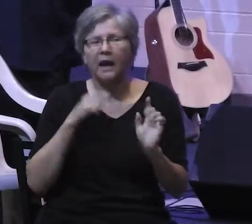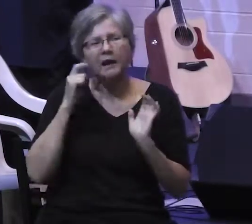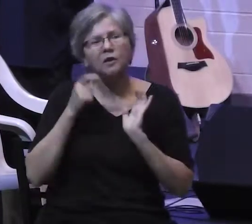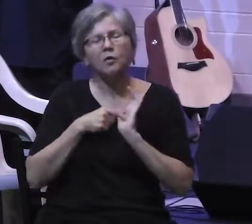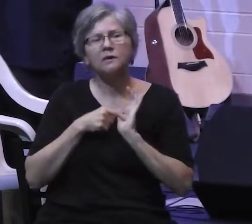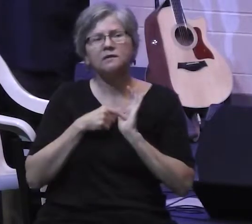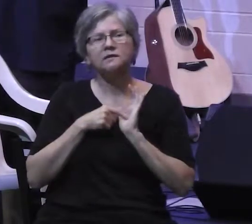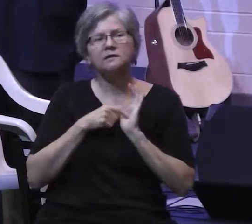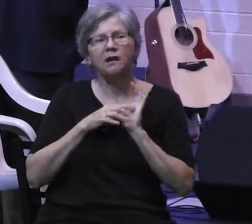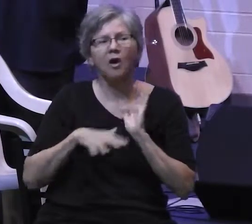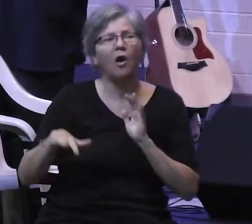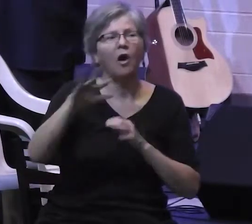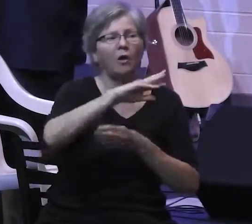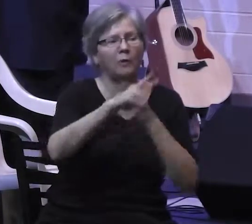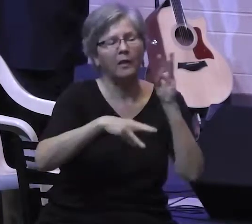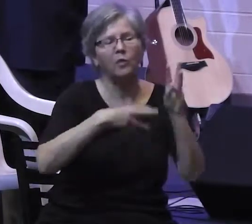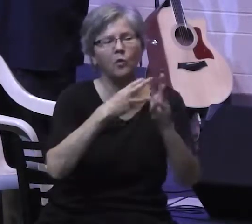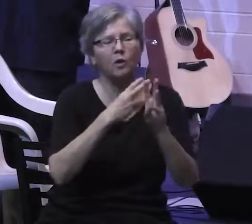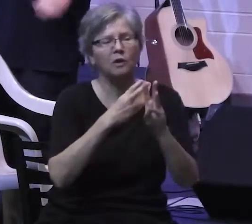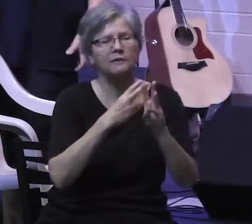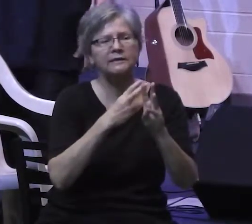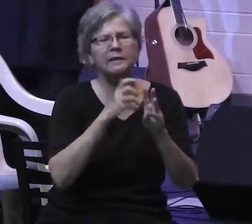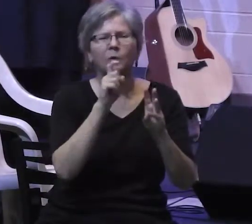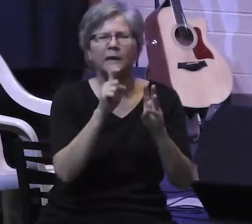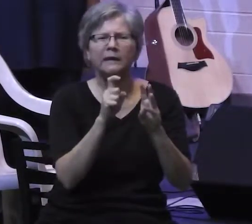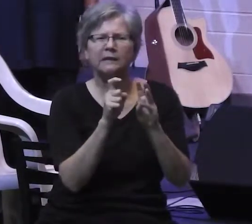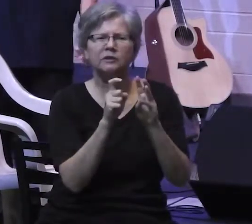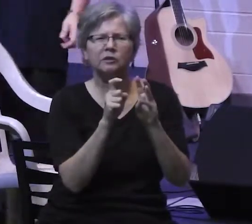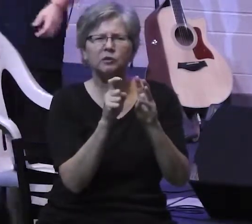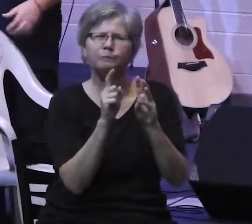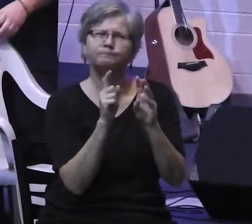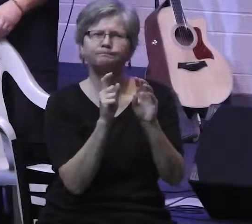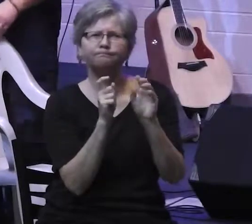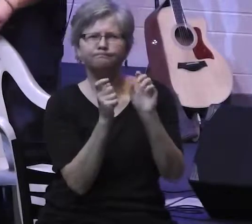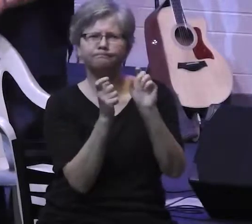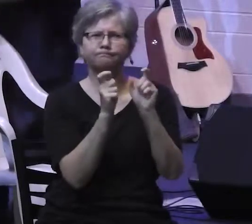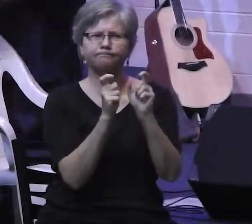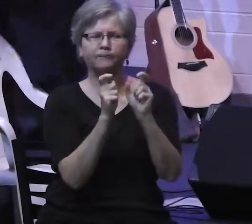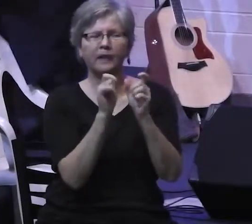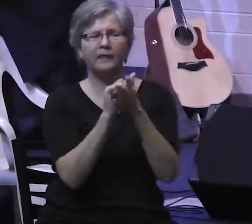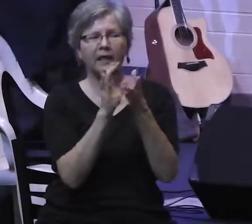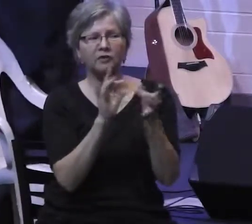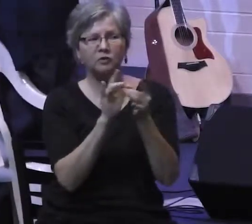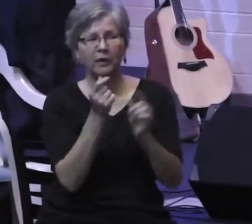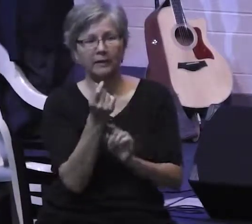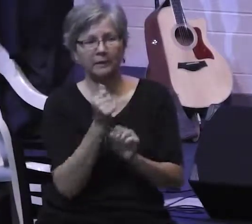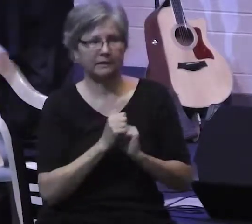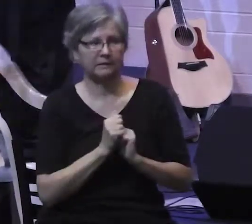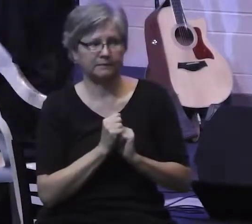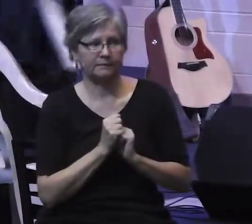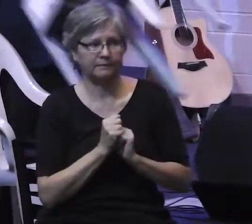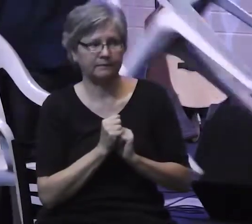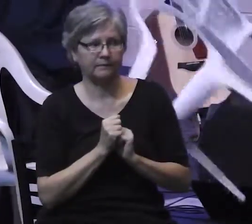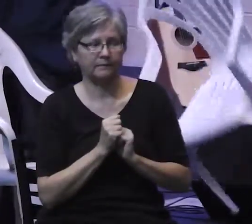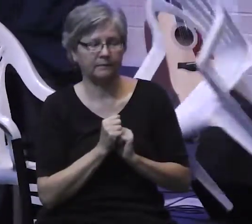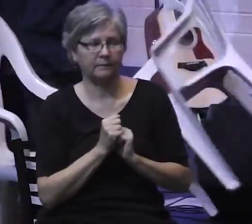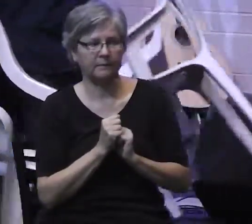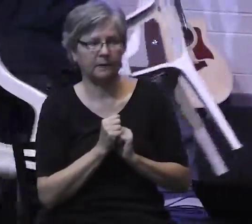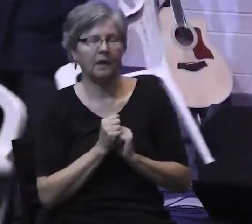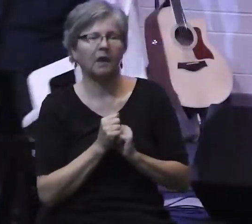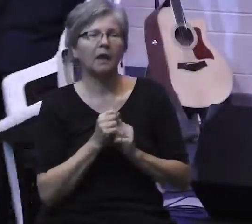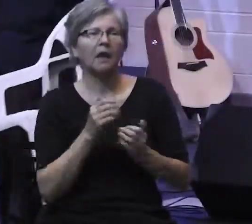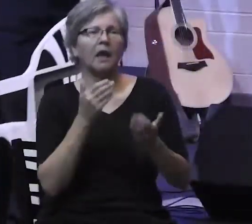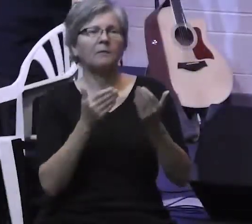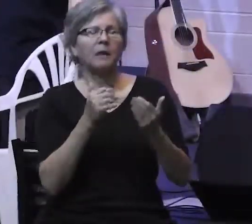that we need to tweak this story a little bit, and there's another way of looking at this. And rather than it being a courtroom, what if it's a